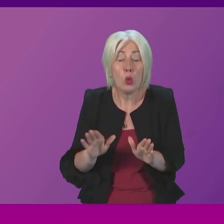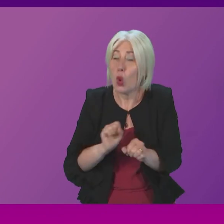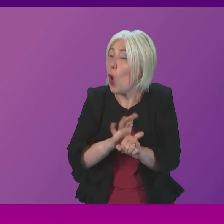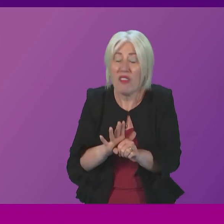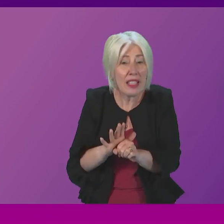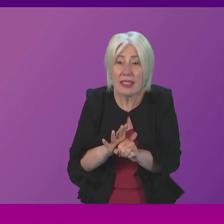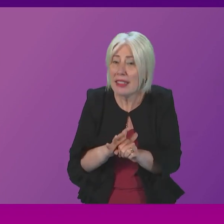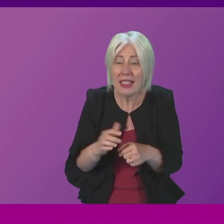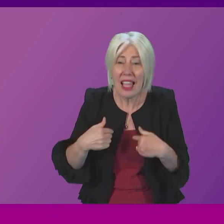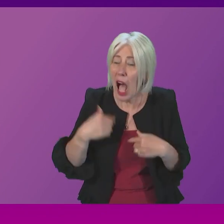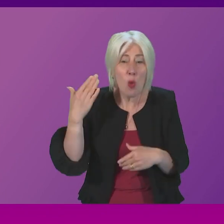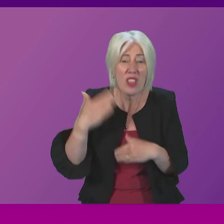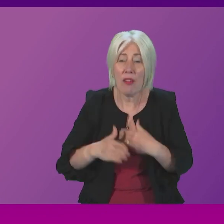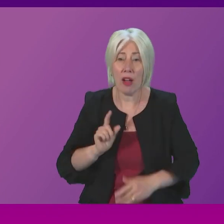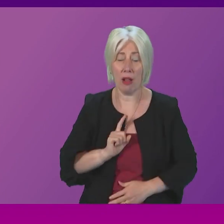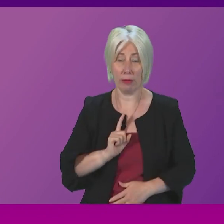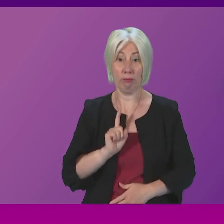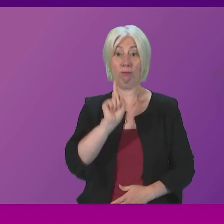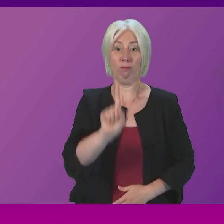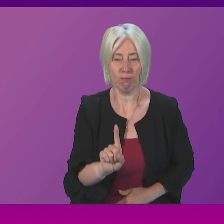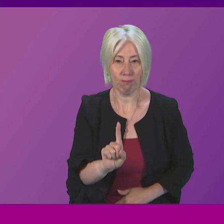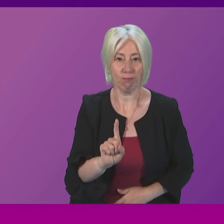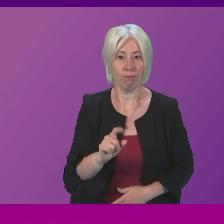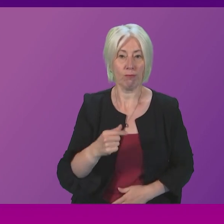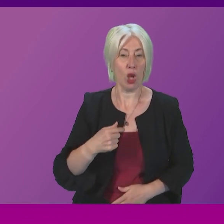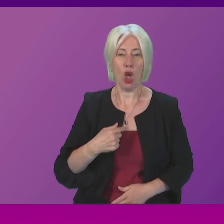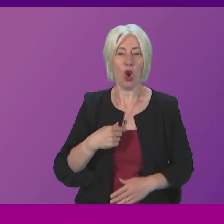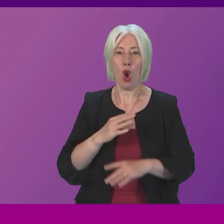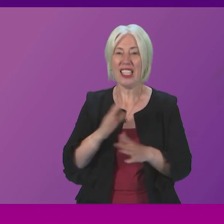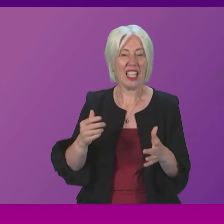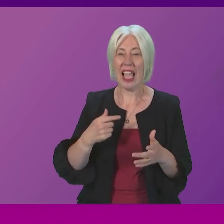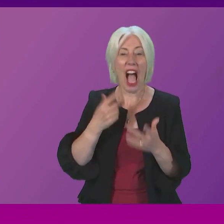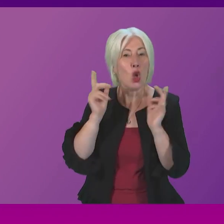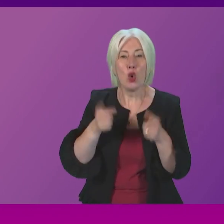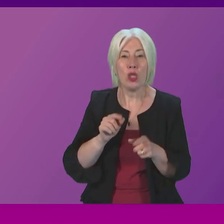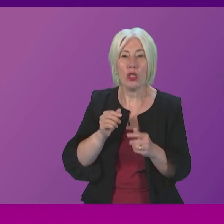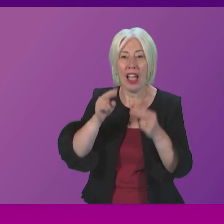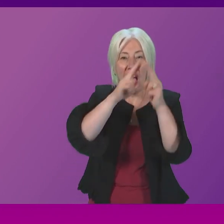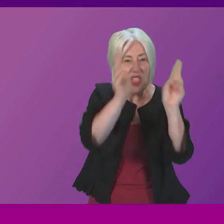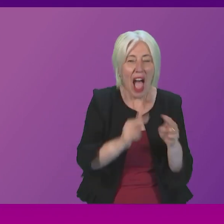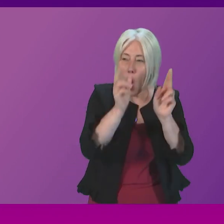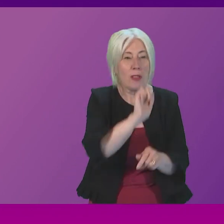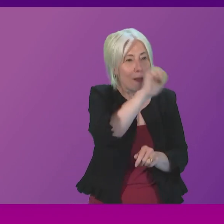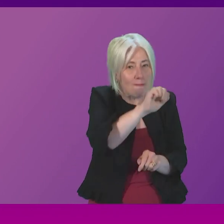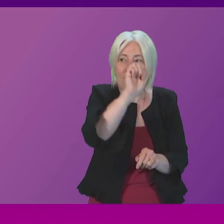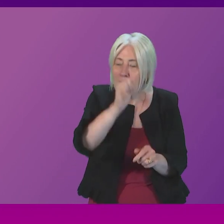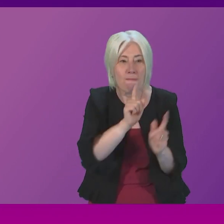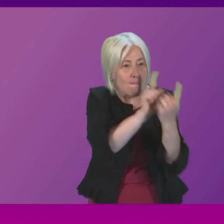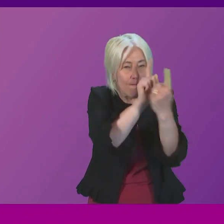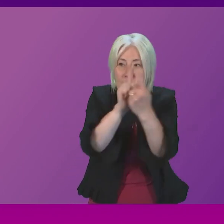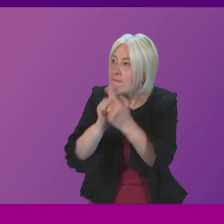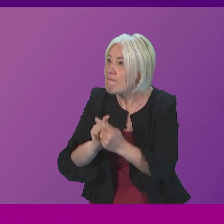have put myself forwards, because I didn't have the job. I could go and knock on doors. I was able to learn